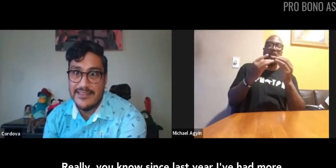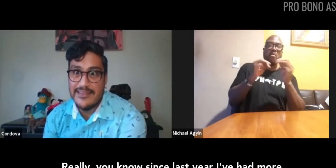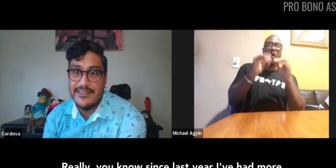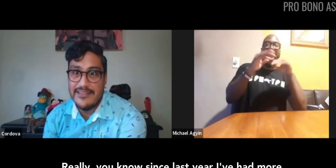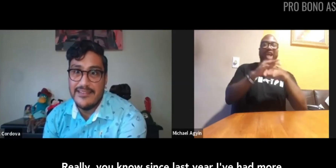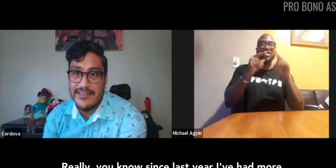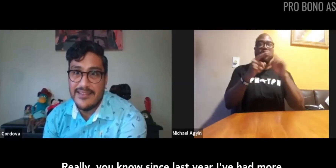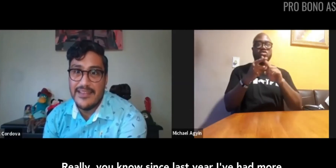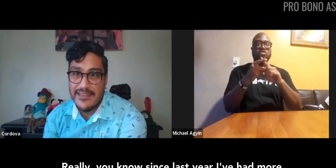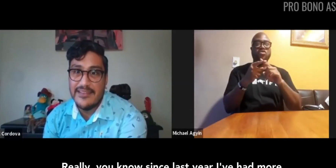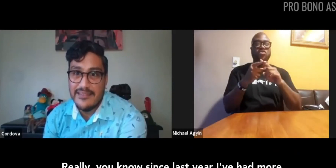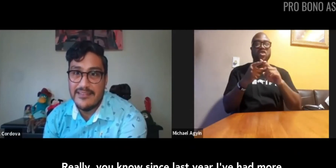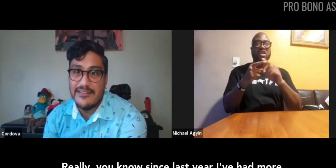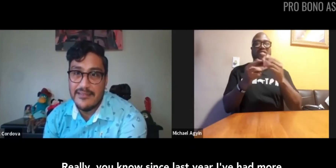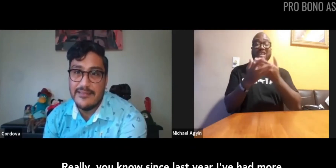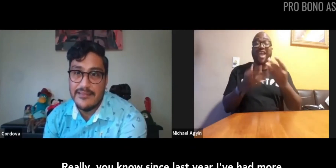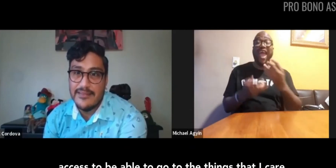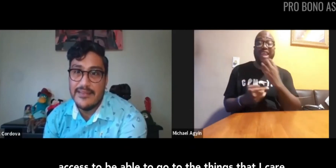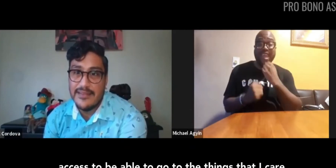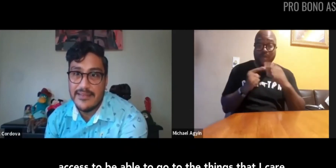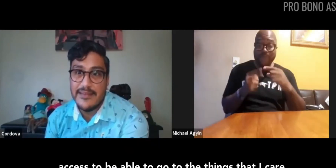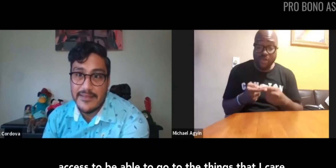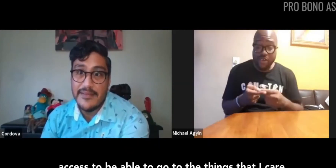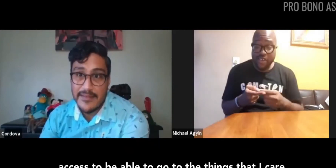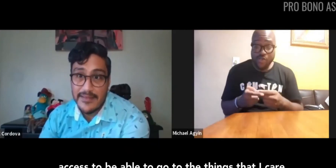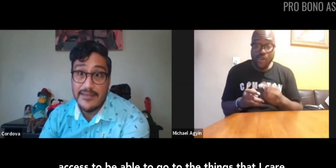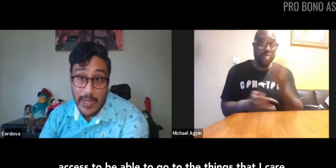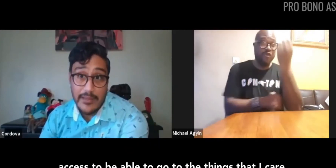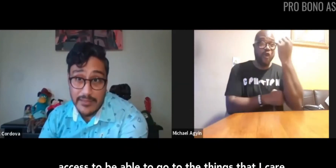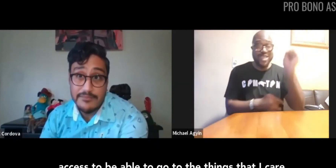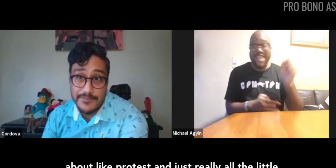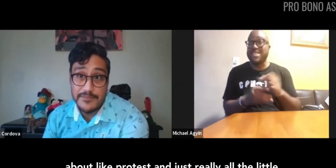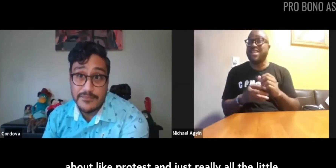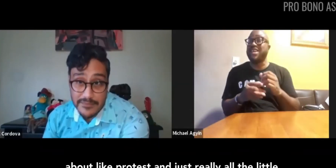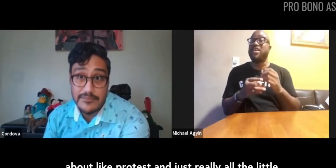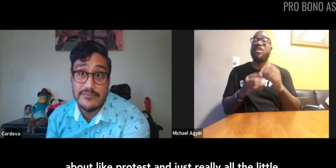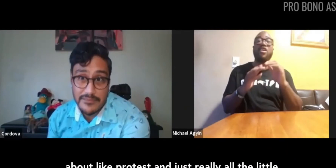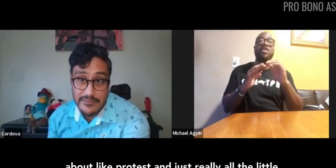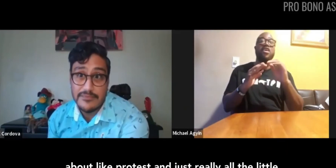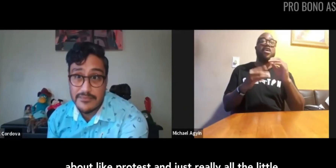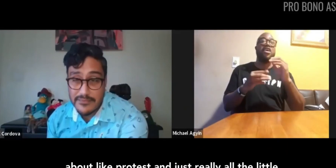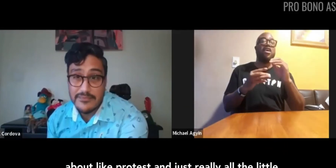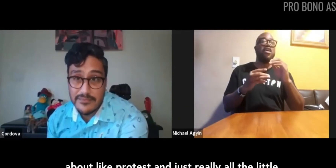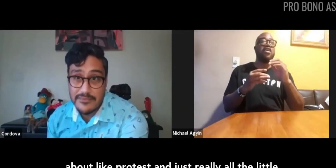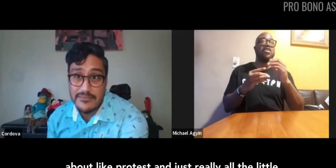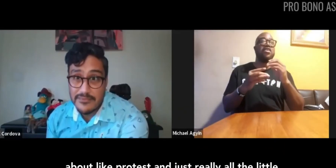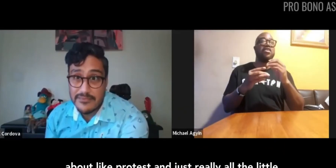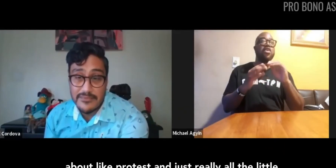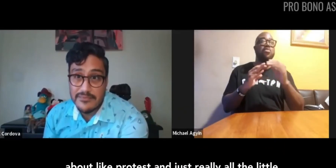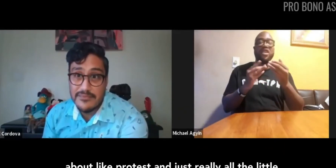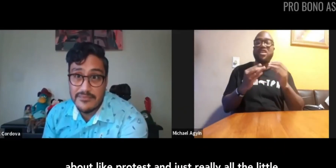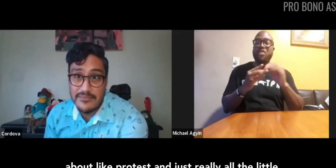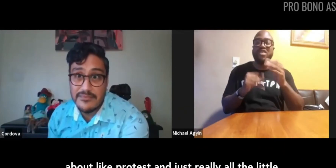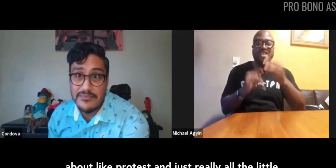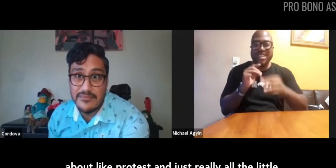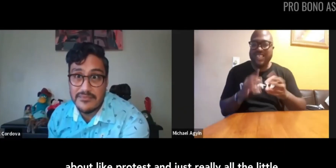Really, since last year, I've had more access to be able to go to the things that I care about. Like protests, and